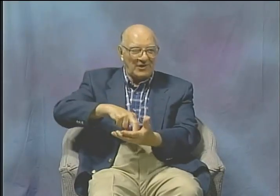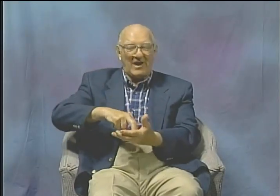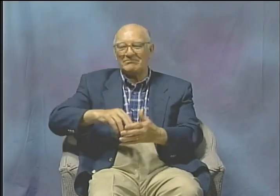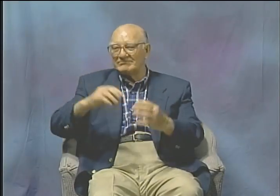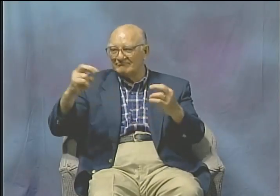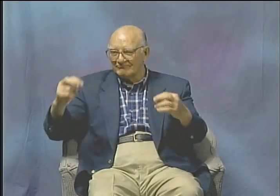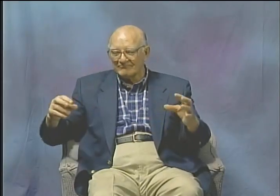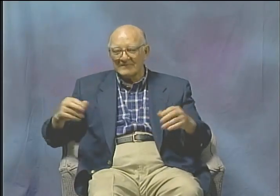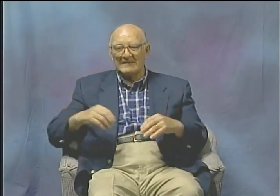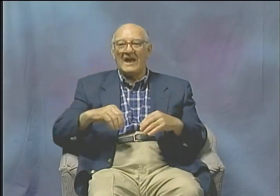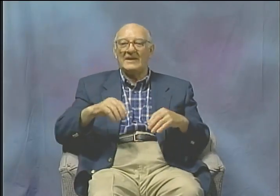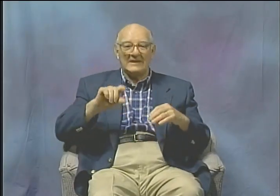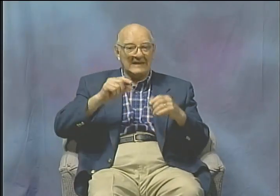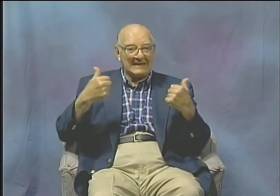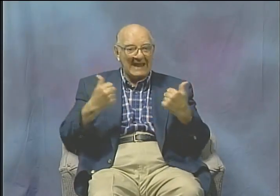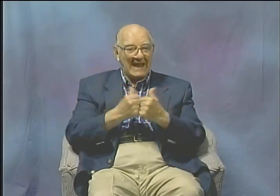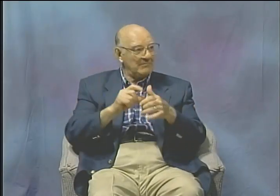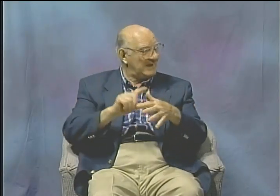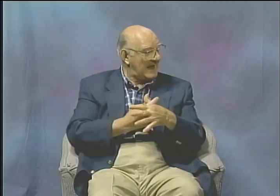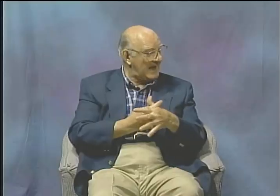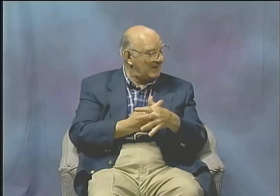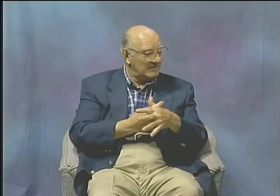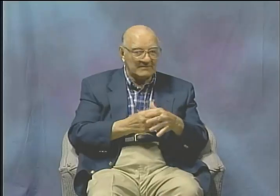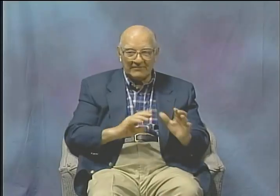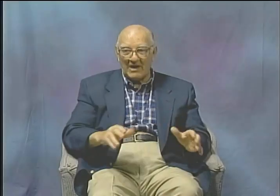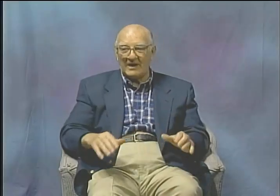up. Then the game began. Fine.